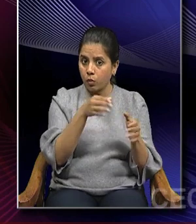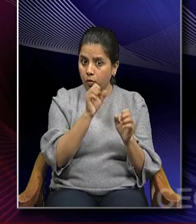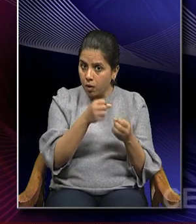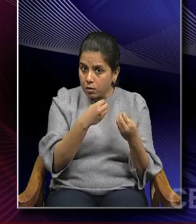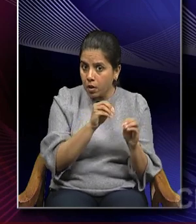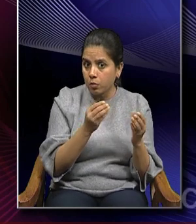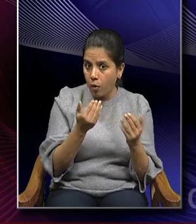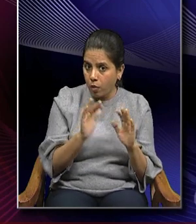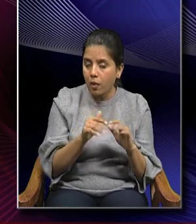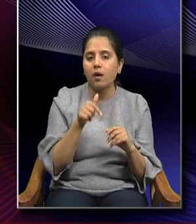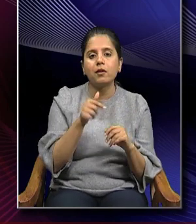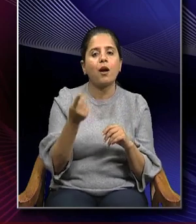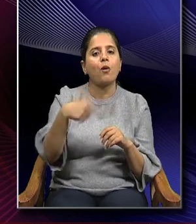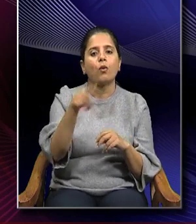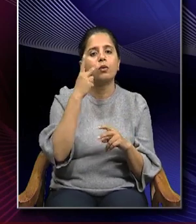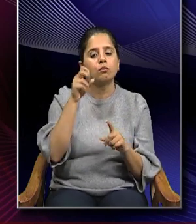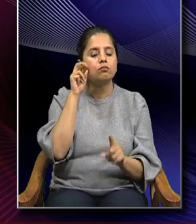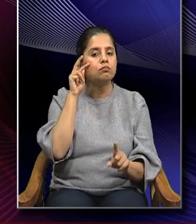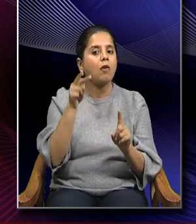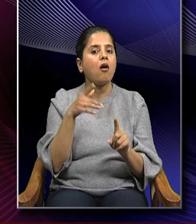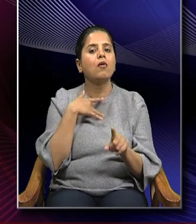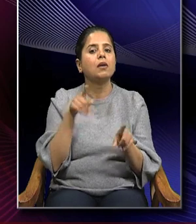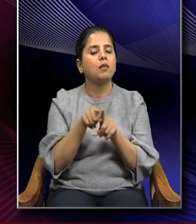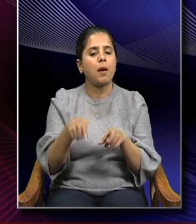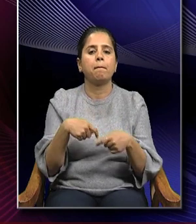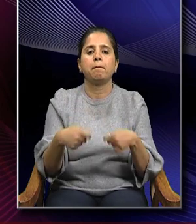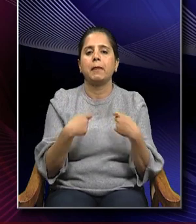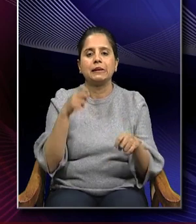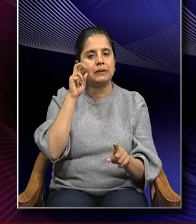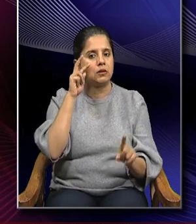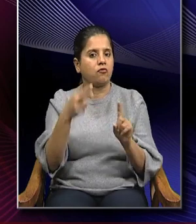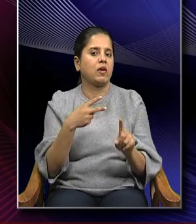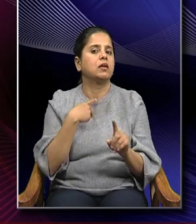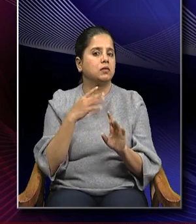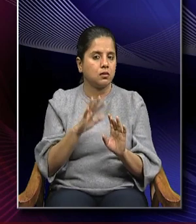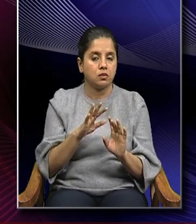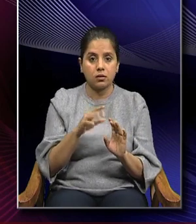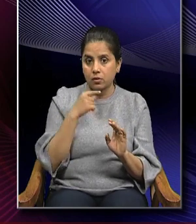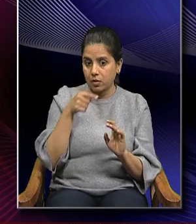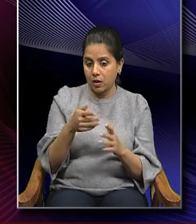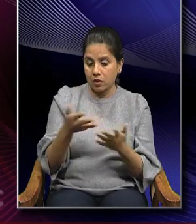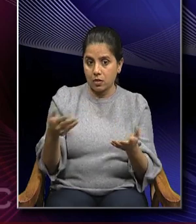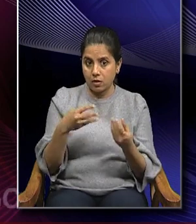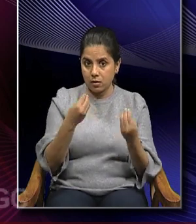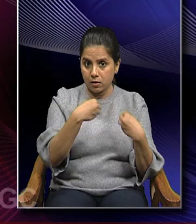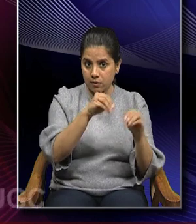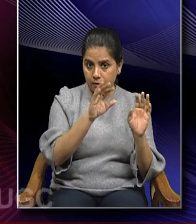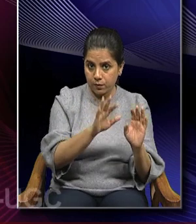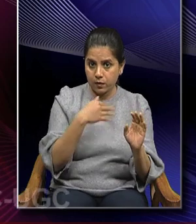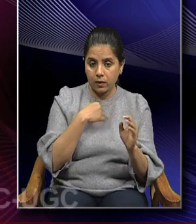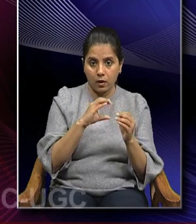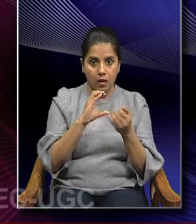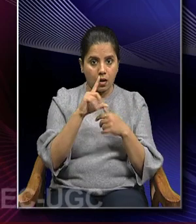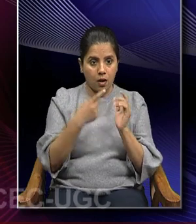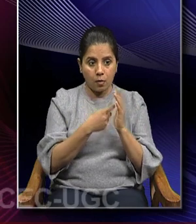So, here we are actually looking from the perspective of its business perspective, that whether we can sell it to our customers